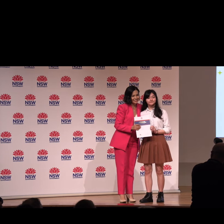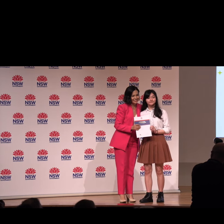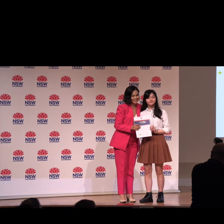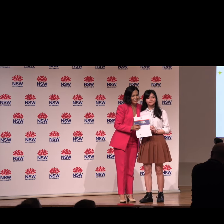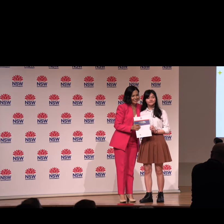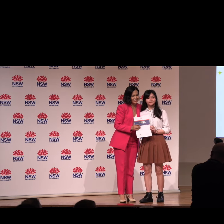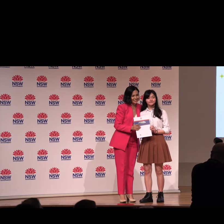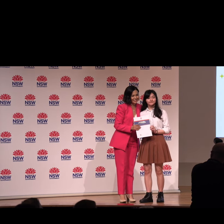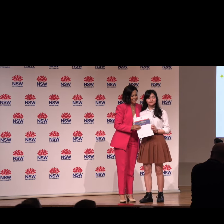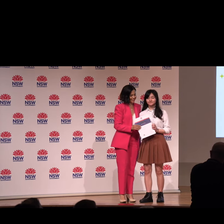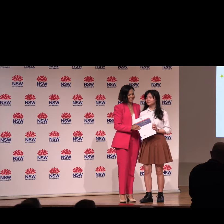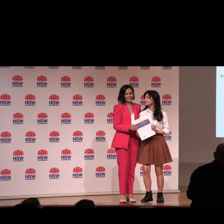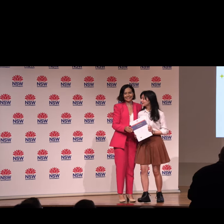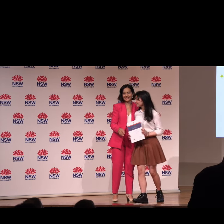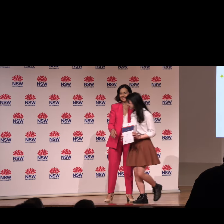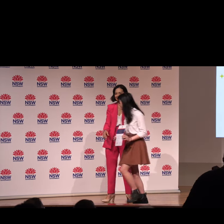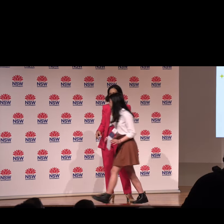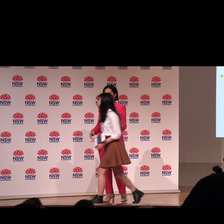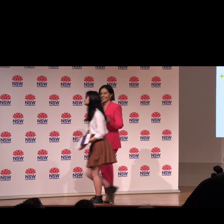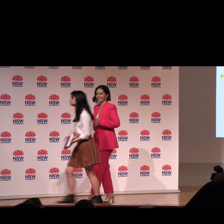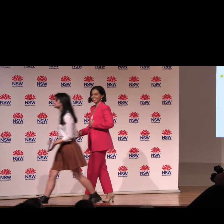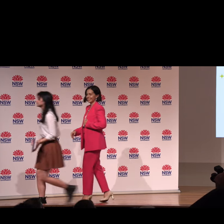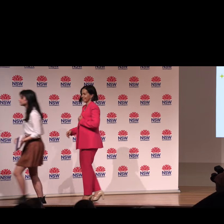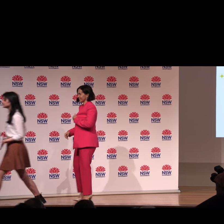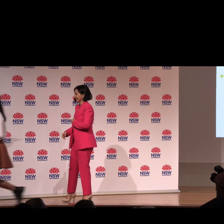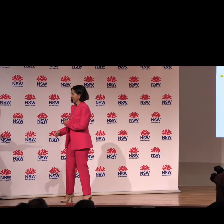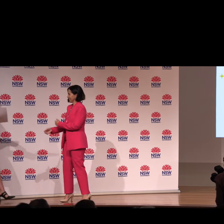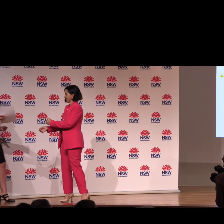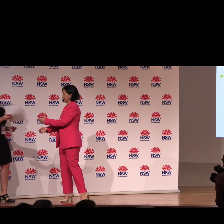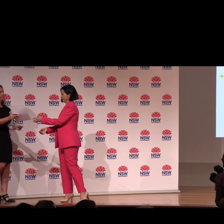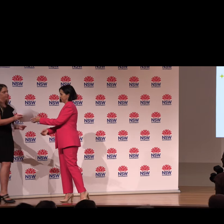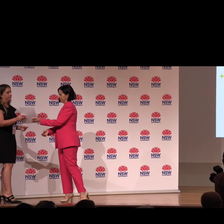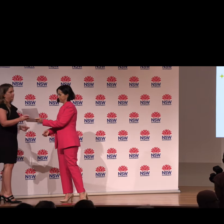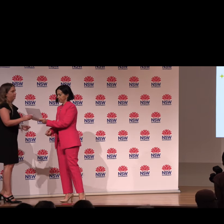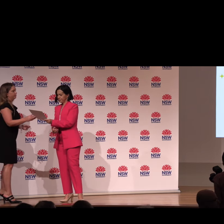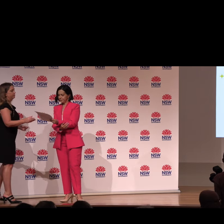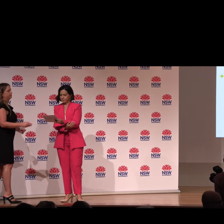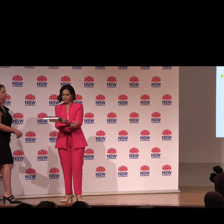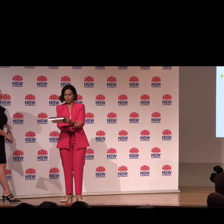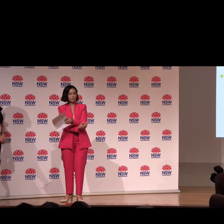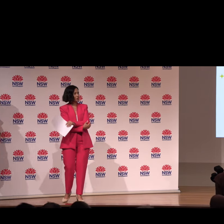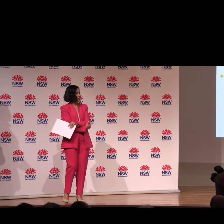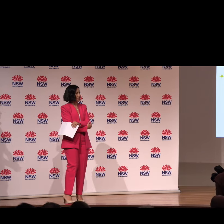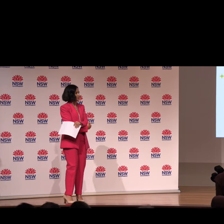Filipino Continuers, Nicole Joanna Tapang, Secondary College of Languages, Bankstown Girls Campus.